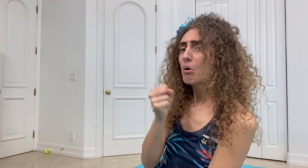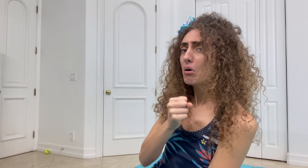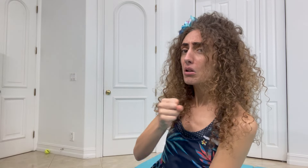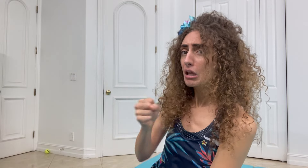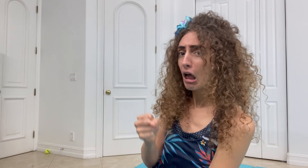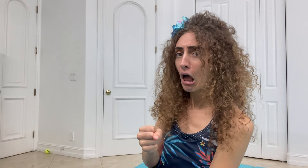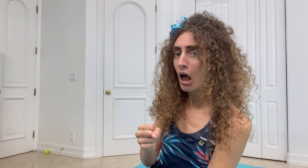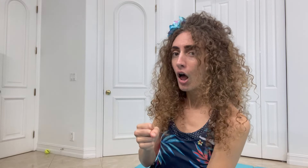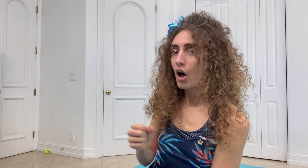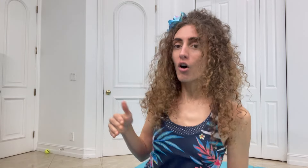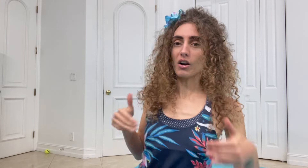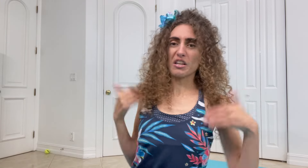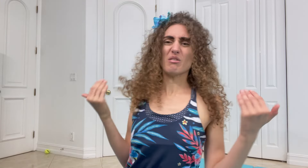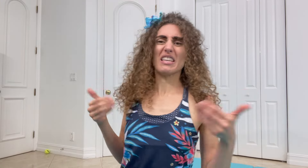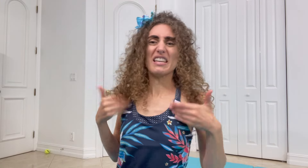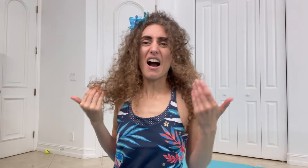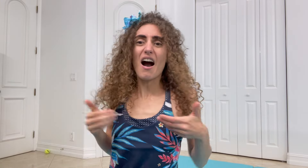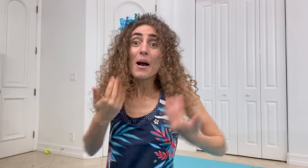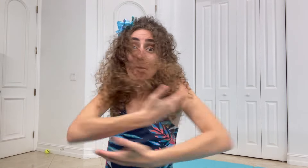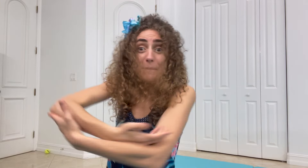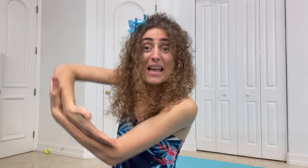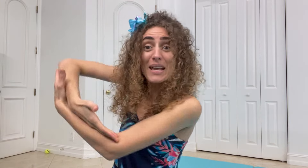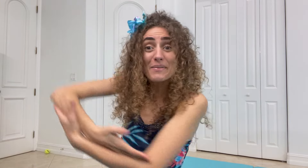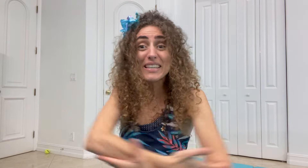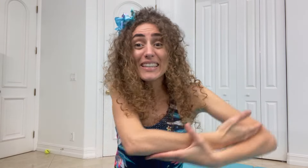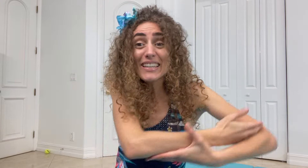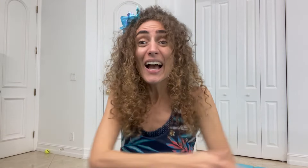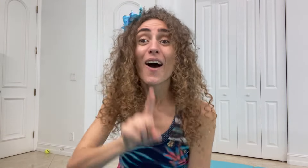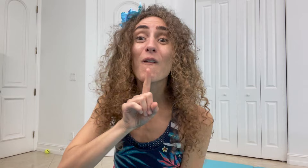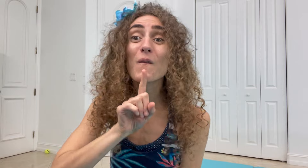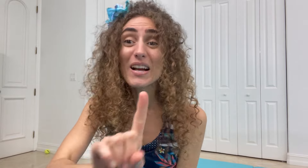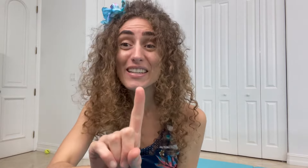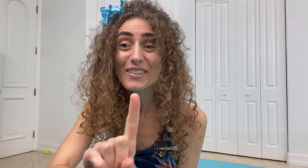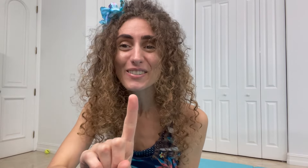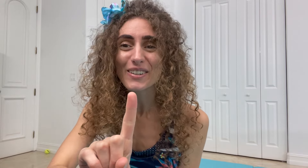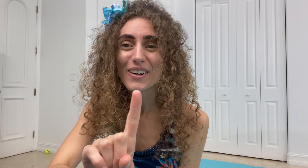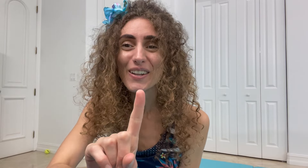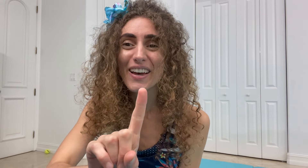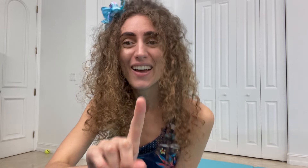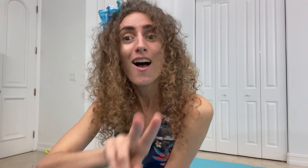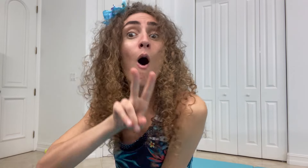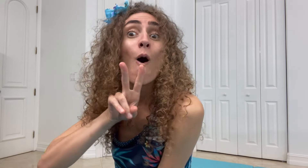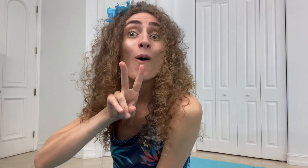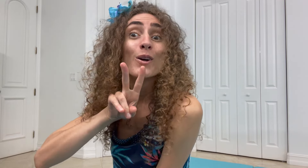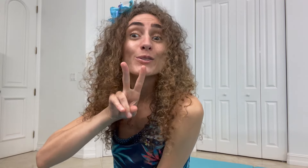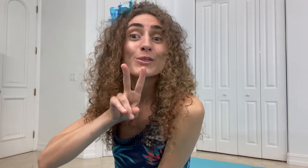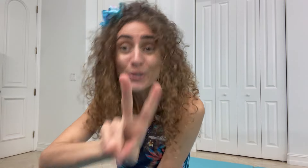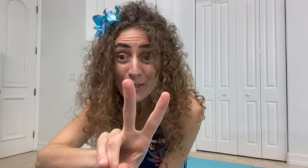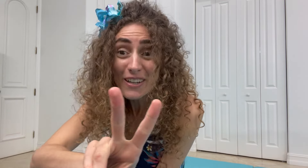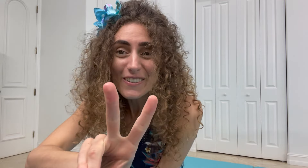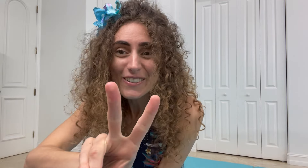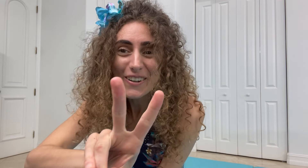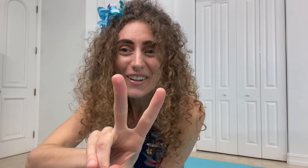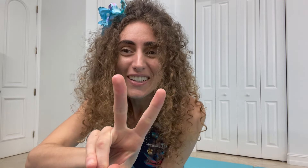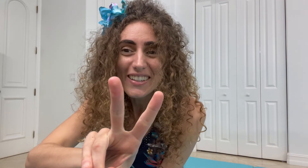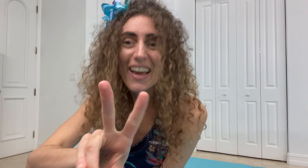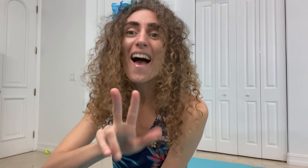old? Or are you a young baby? 1 year old? 2 years old?